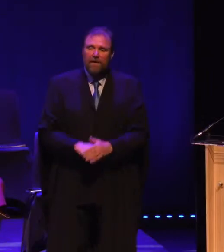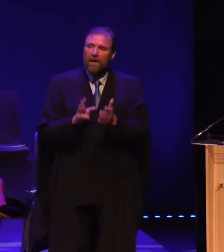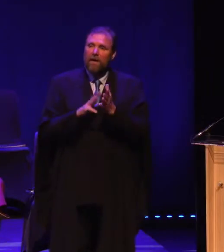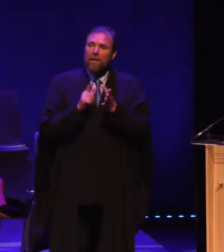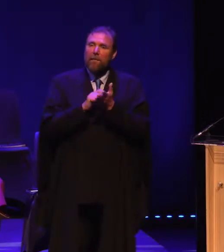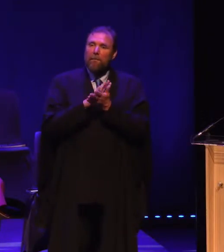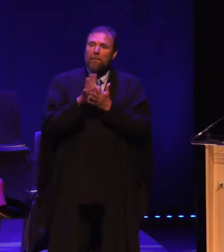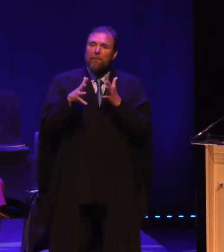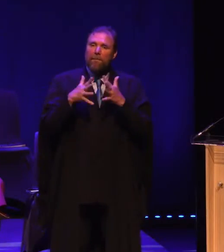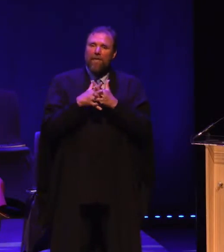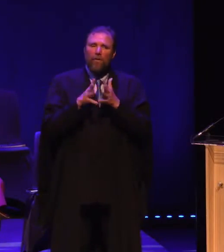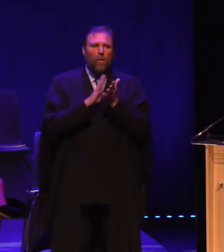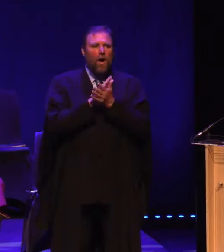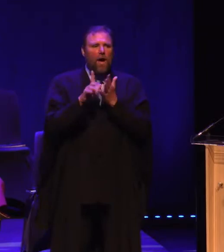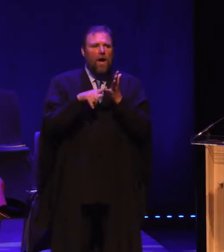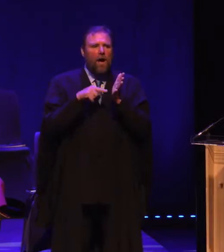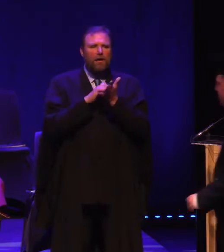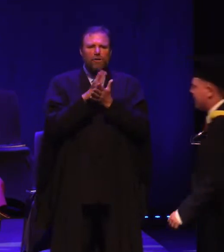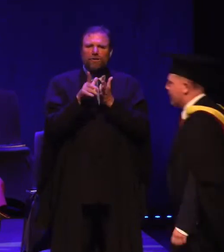Matthew Hutchinson.